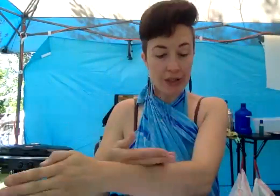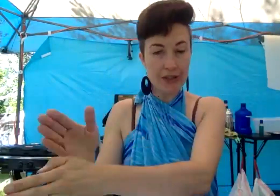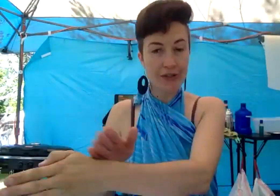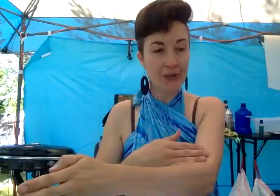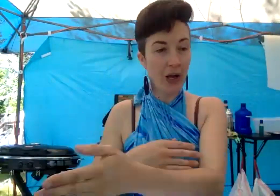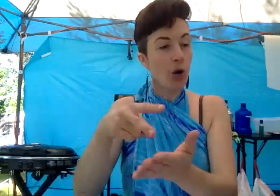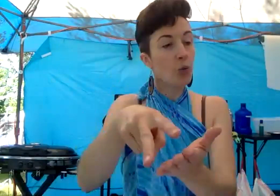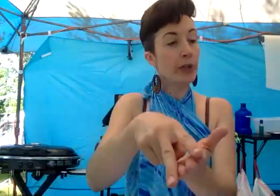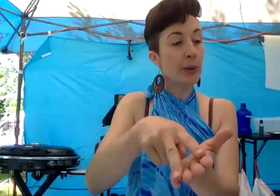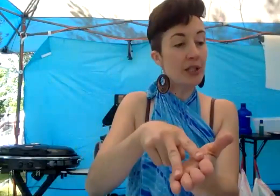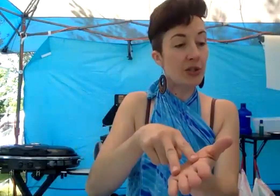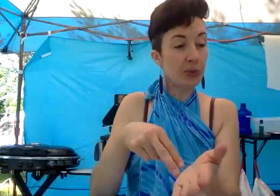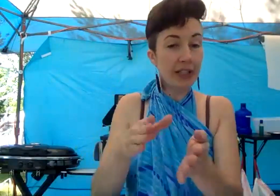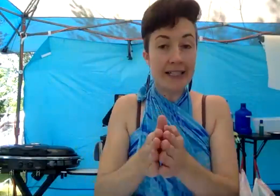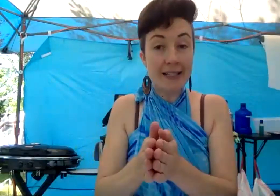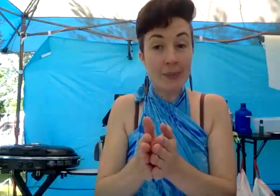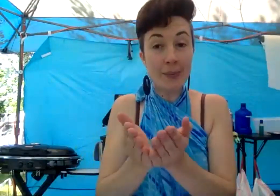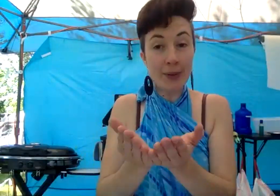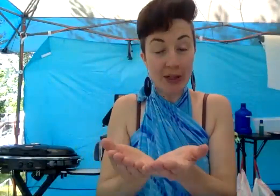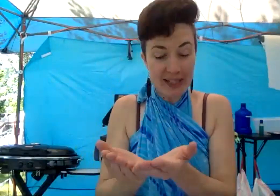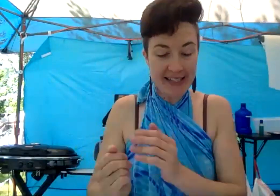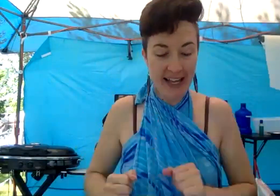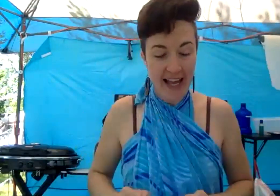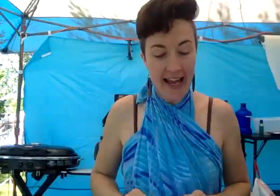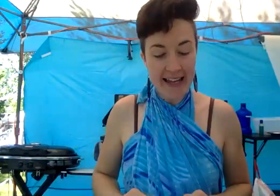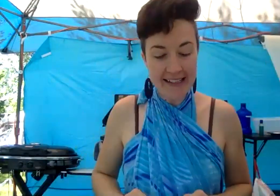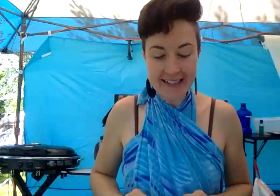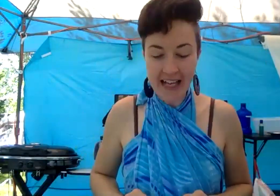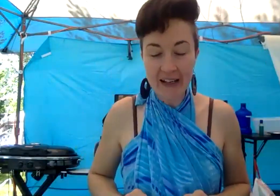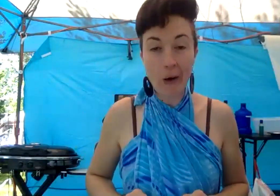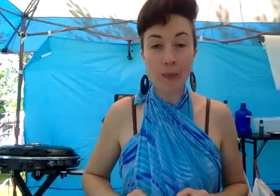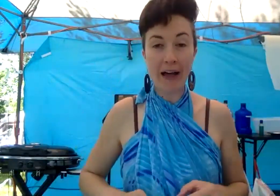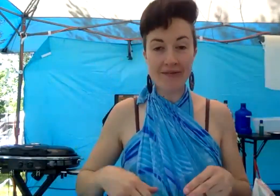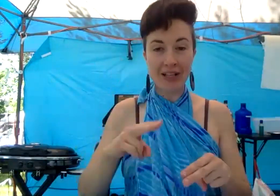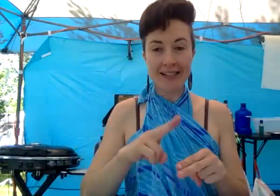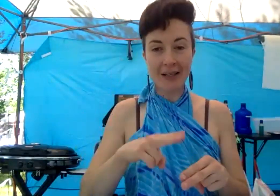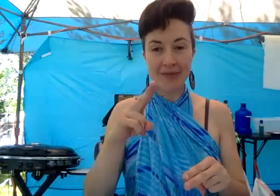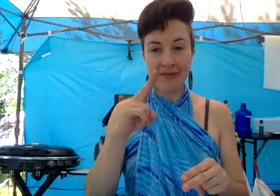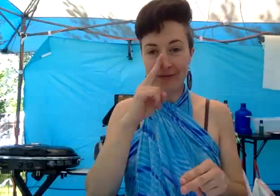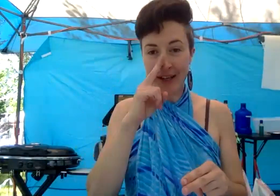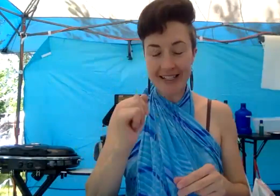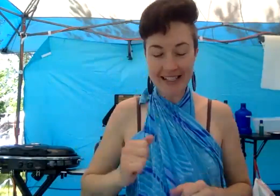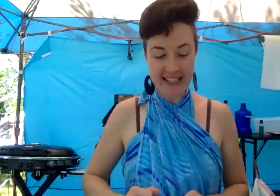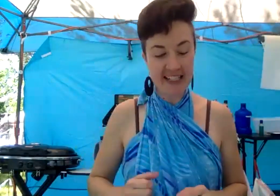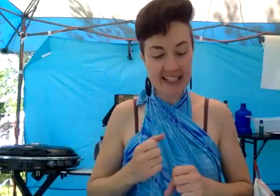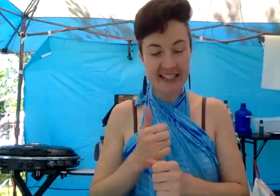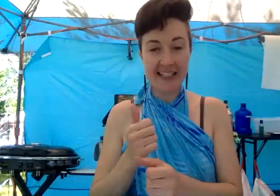songs. We're going to read some books, and I hope we'll have lots of fun